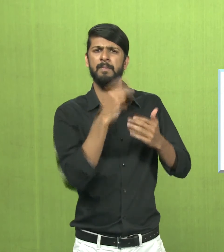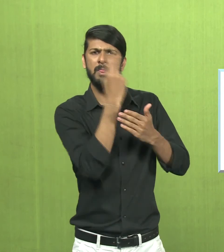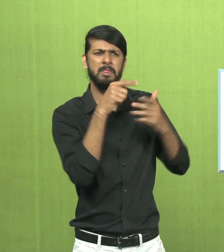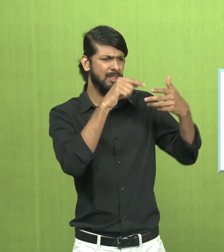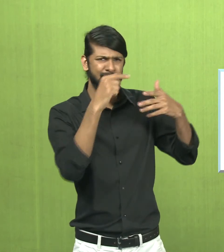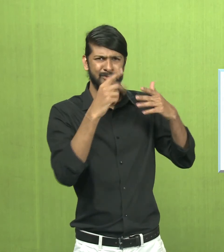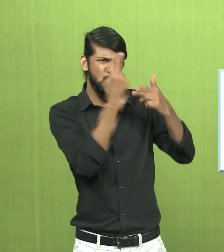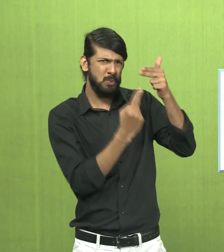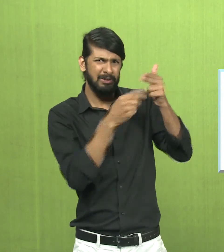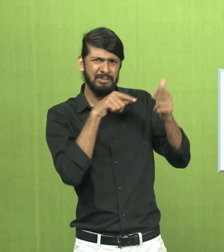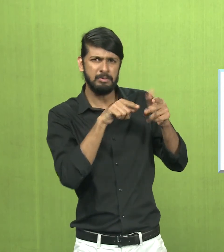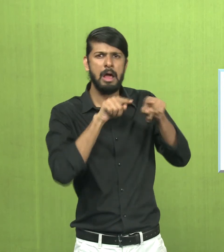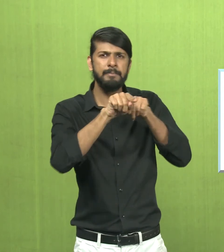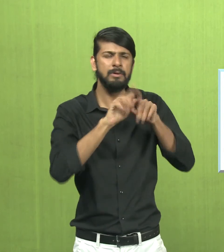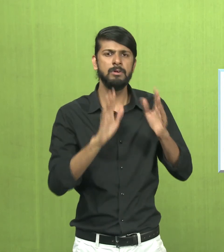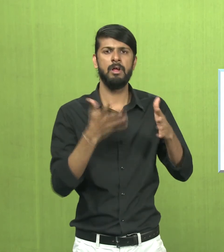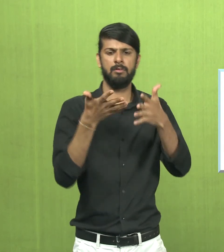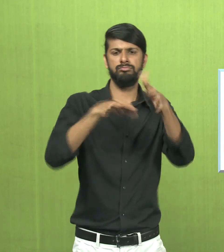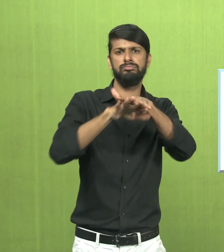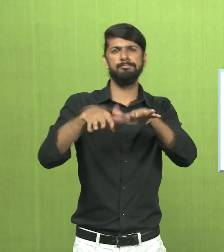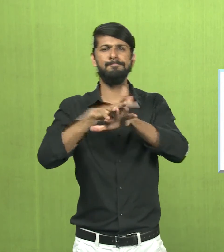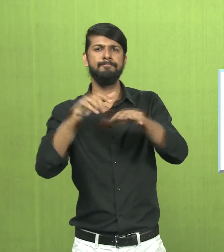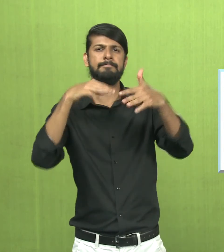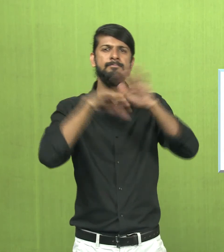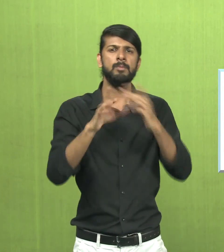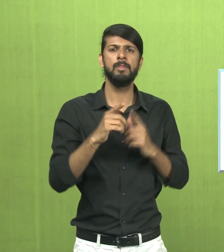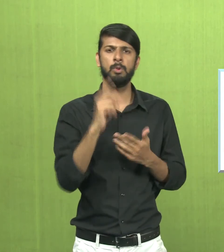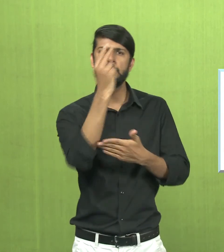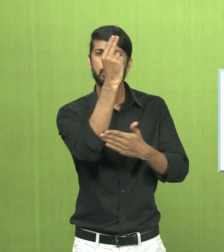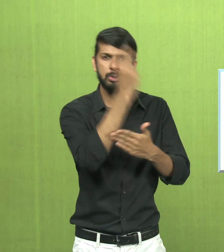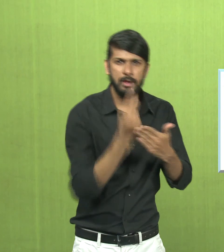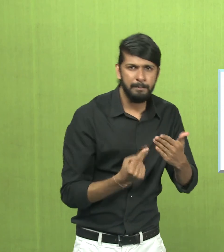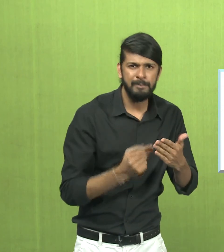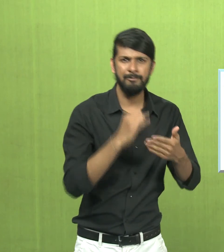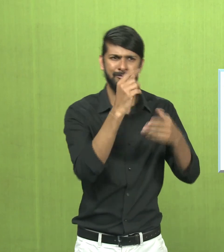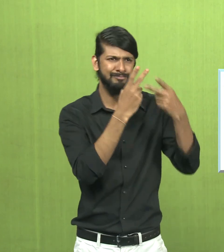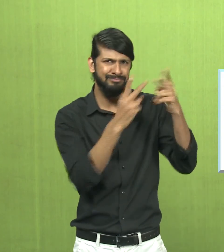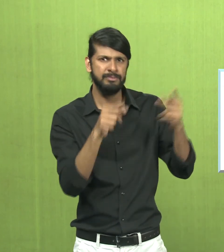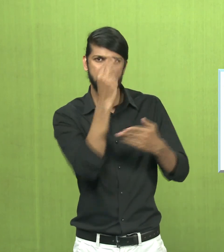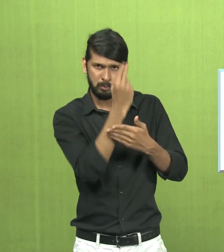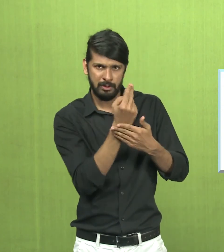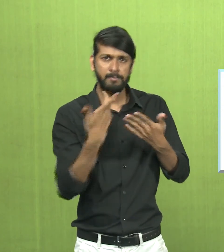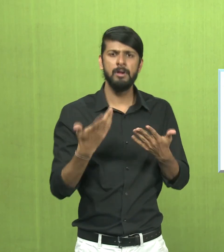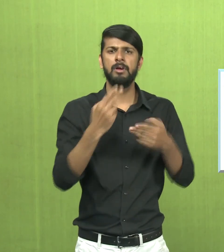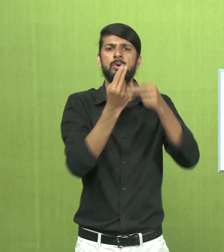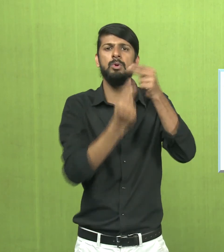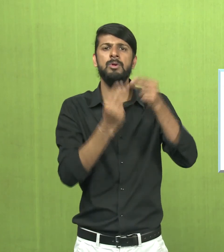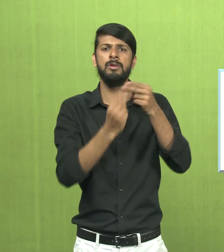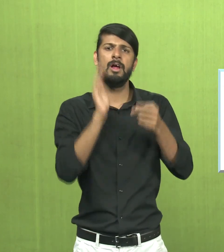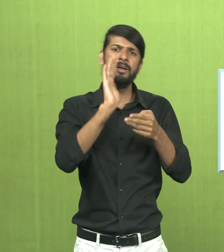This painting is an example of synthesis between art, poetry and